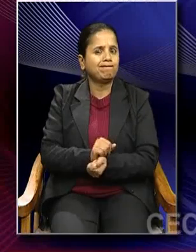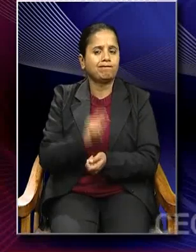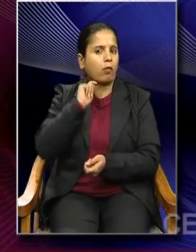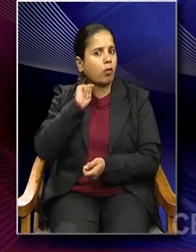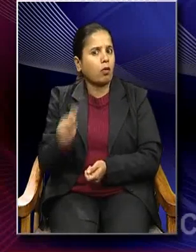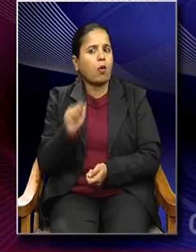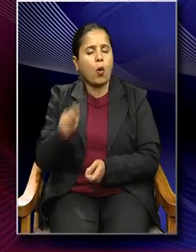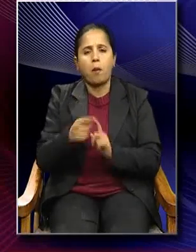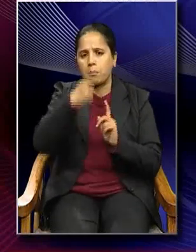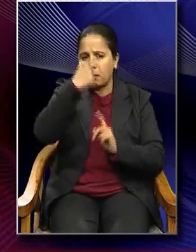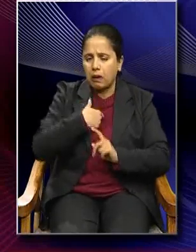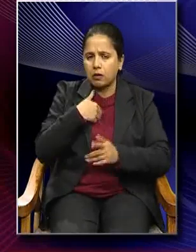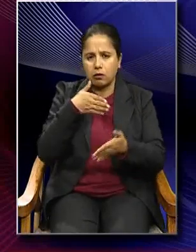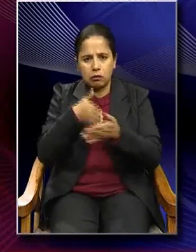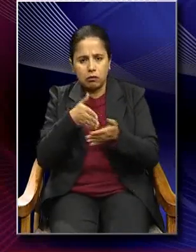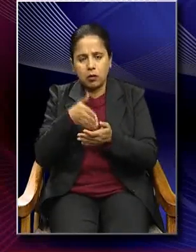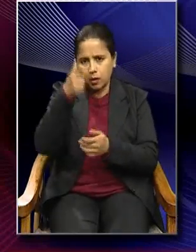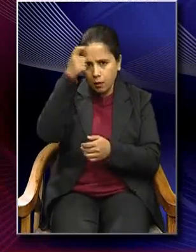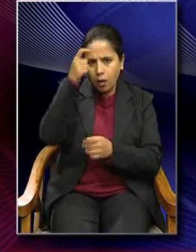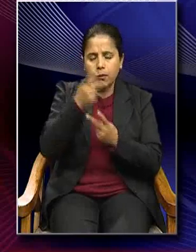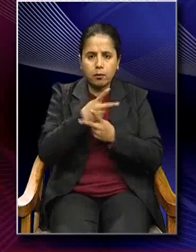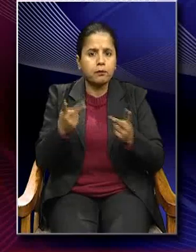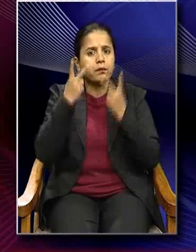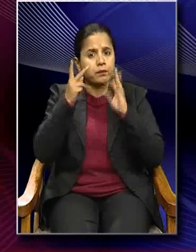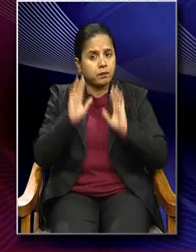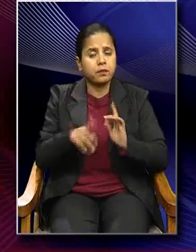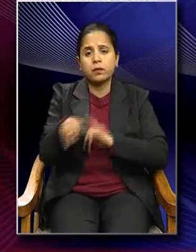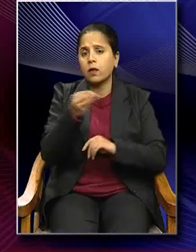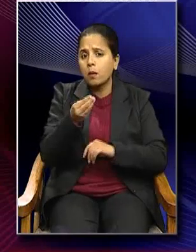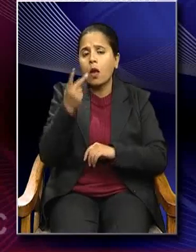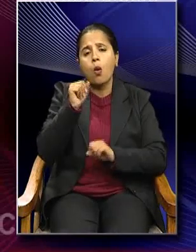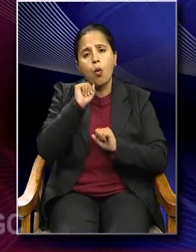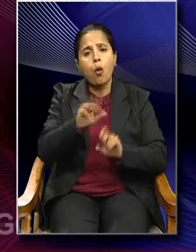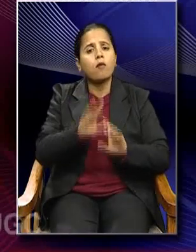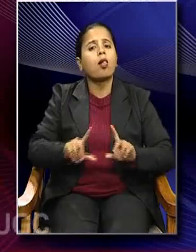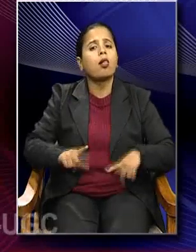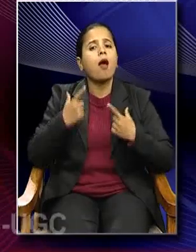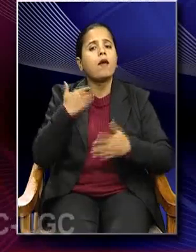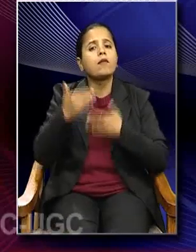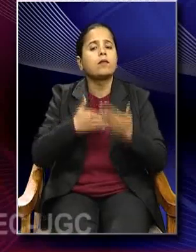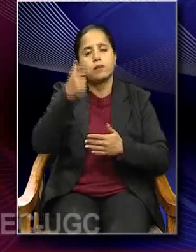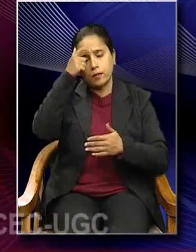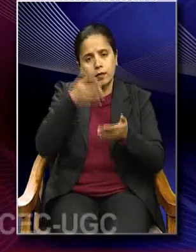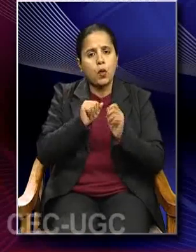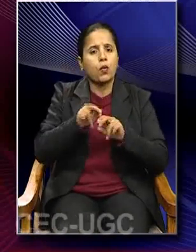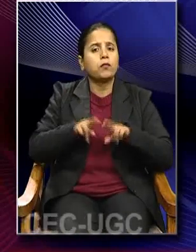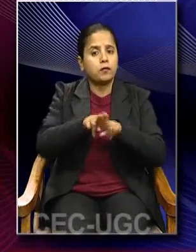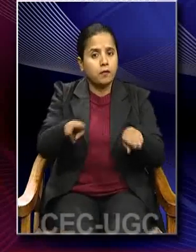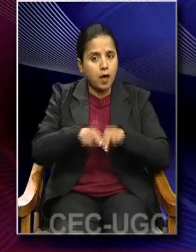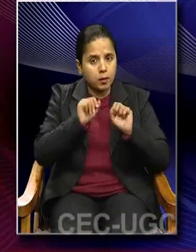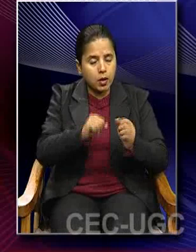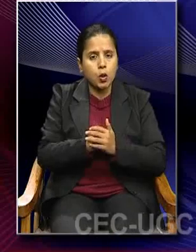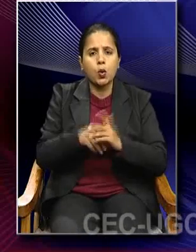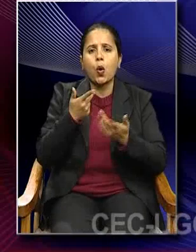their personal problems, with the kind of issues that they have in their life, with their families, with